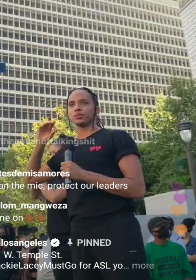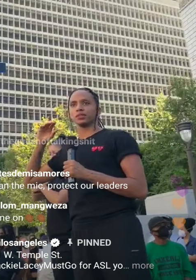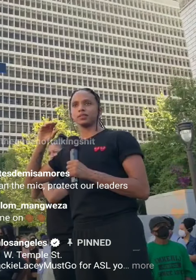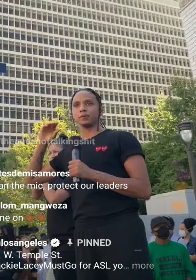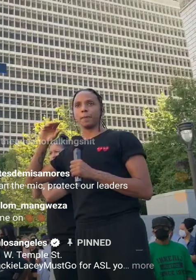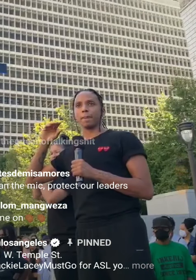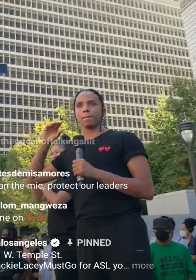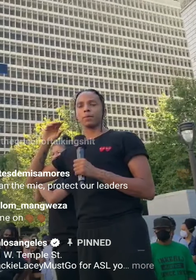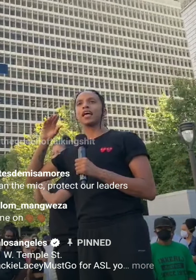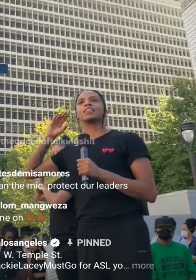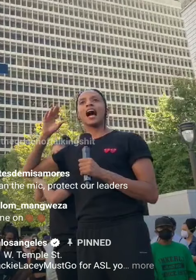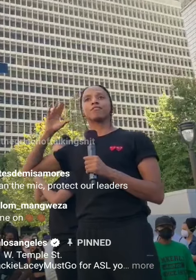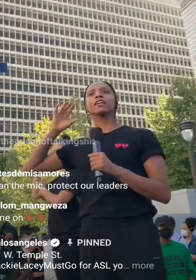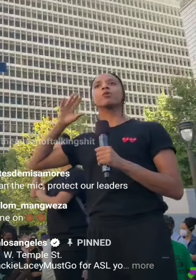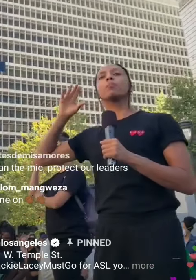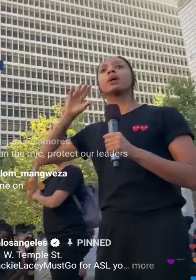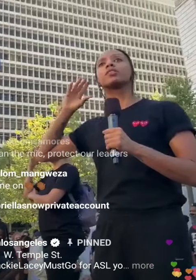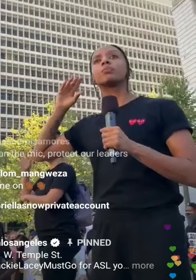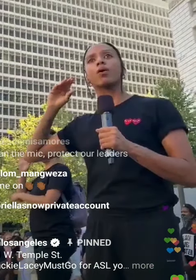Signs down.